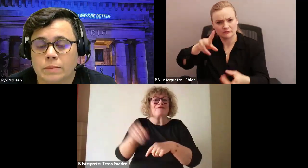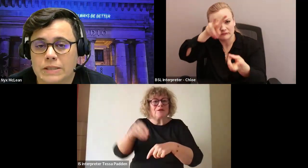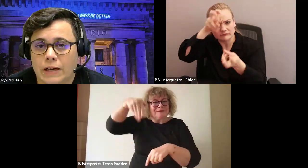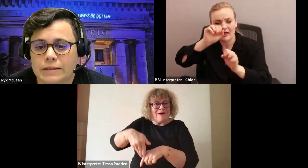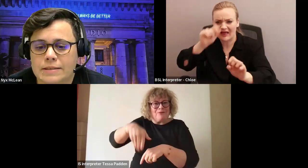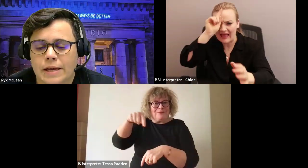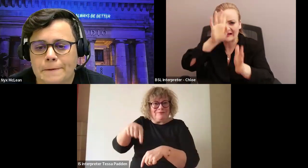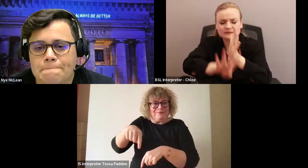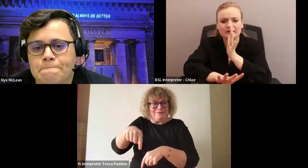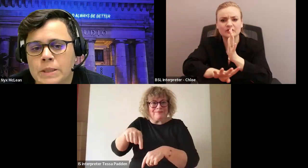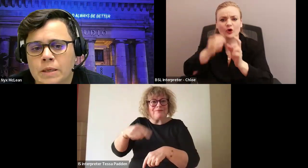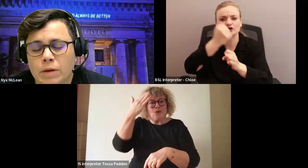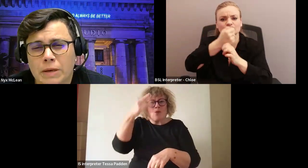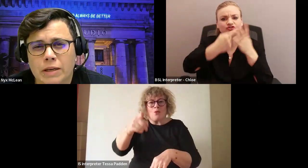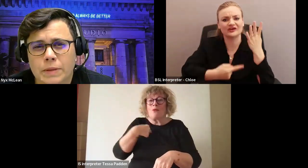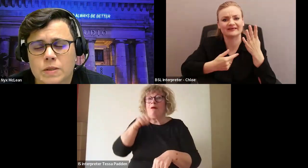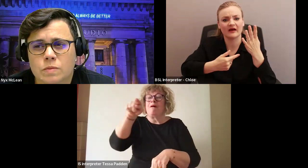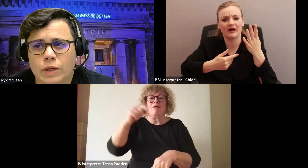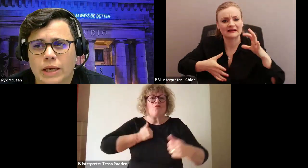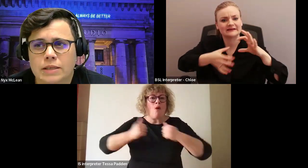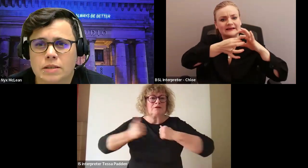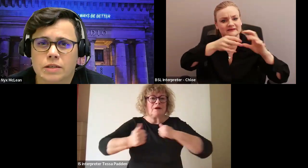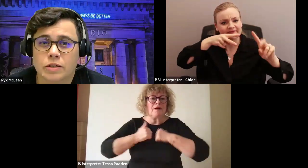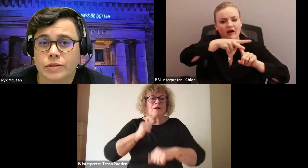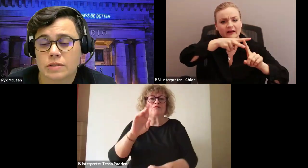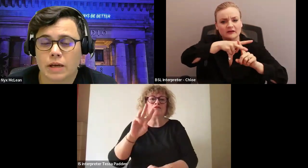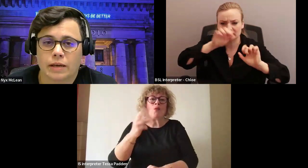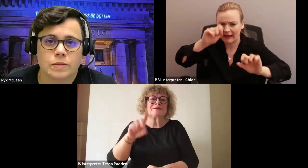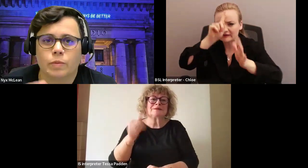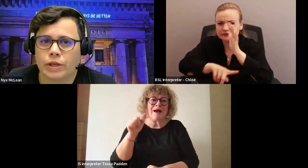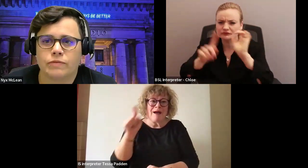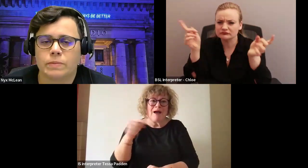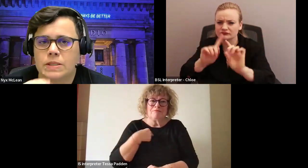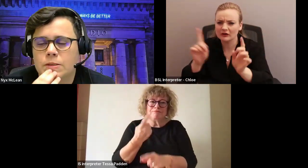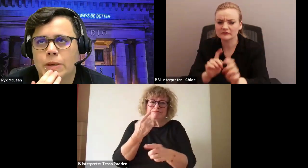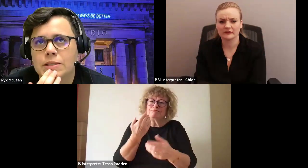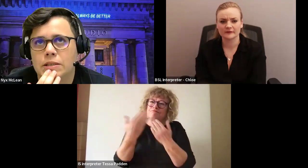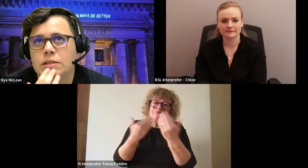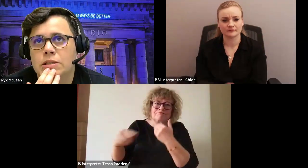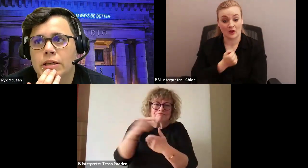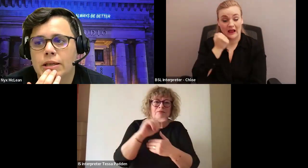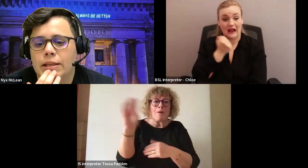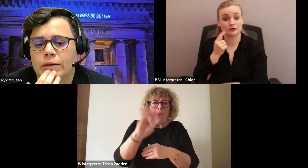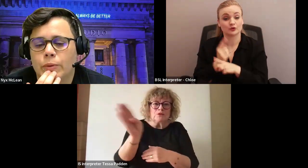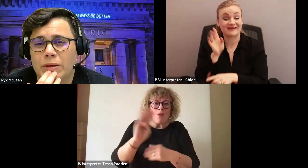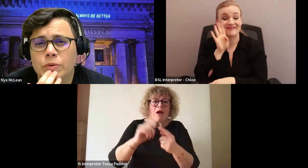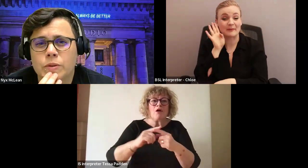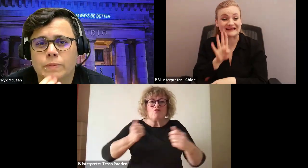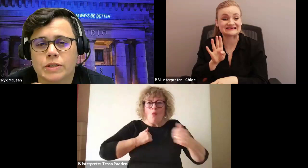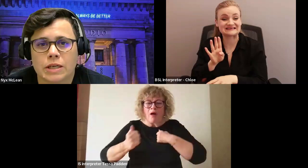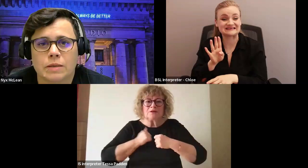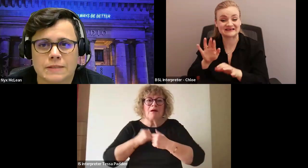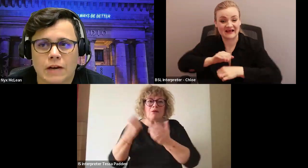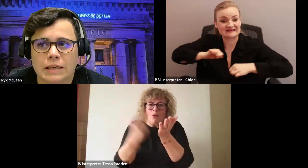online gender-based violence, primarily because we had started to notice, because we work in feminist spaces, that when people